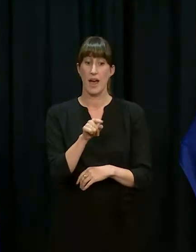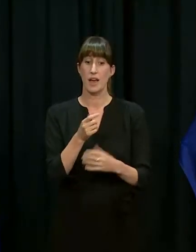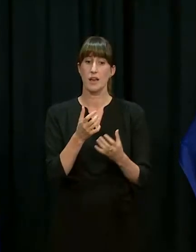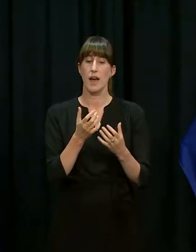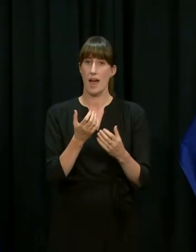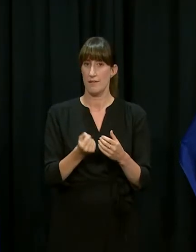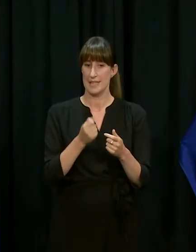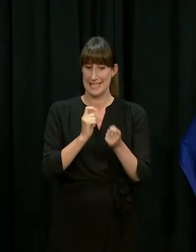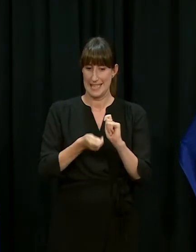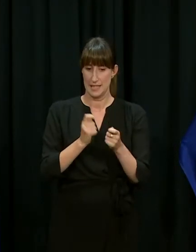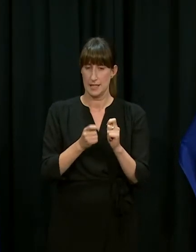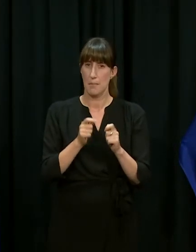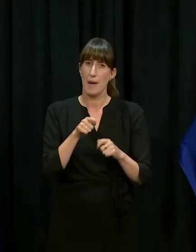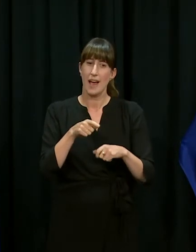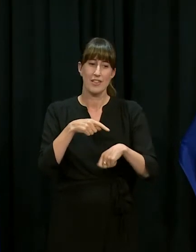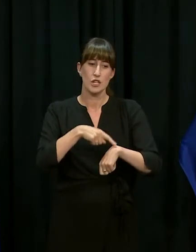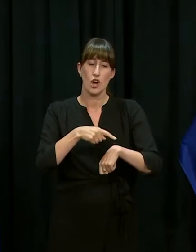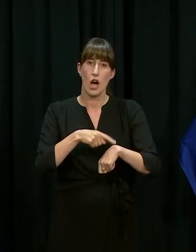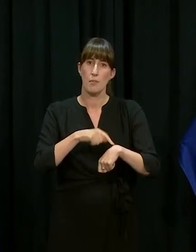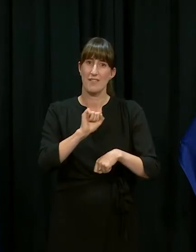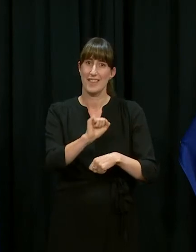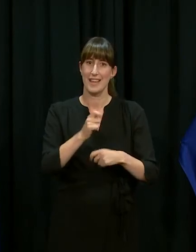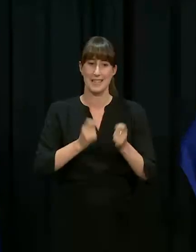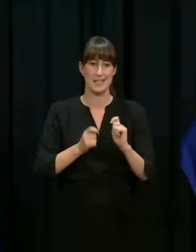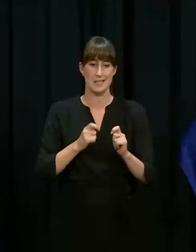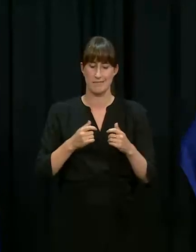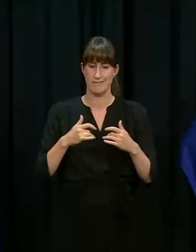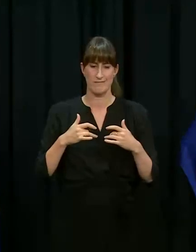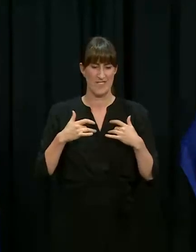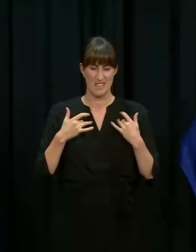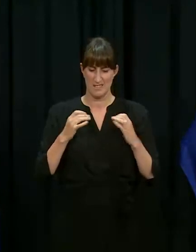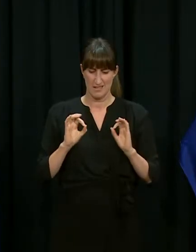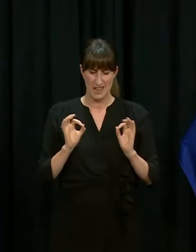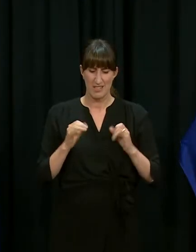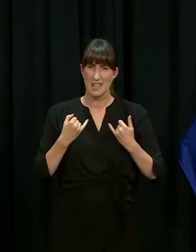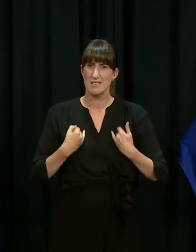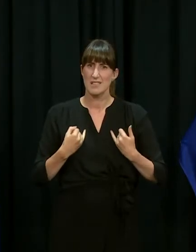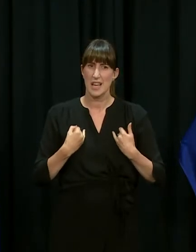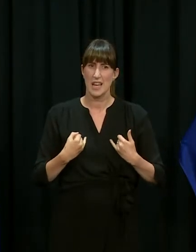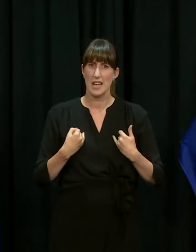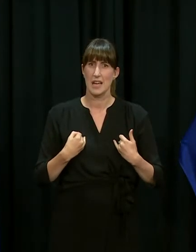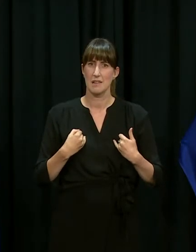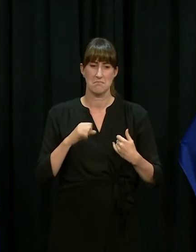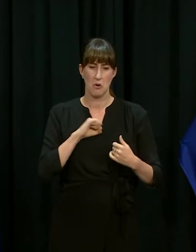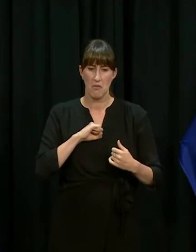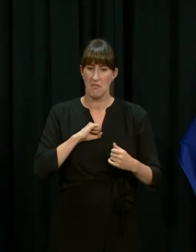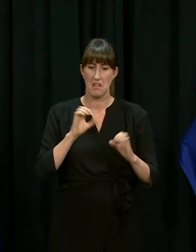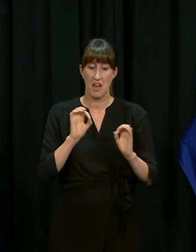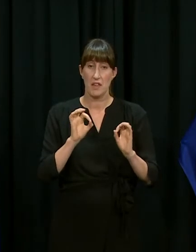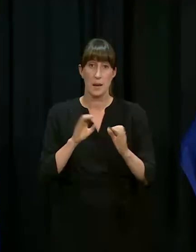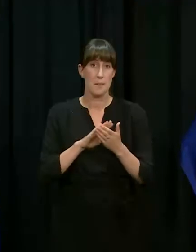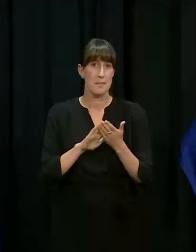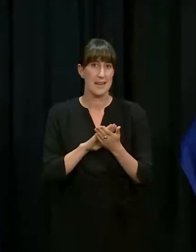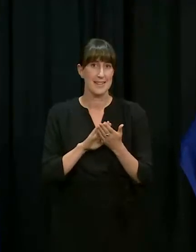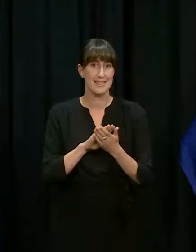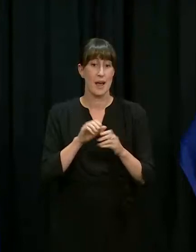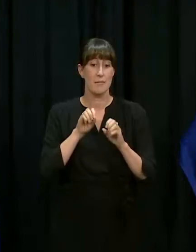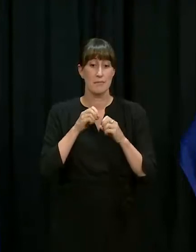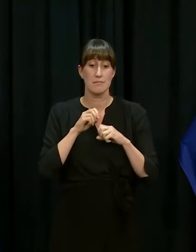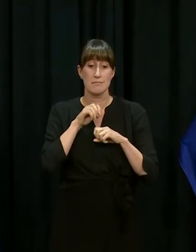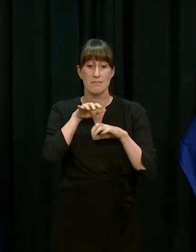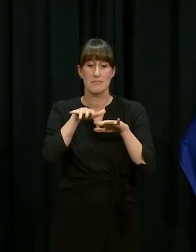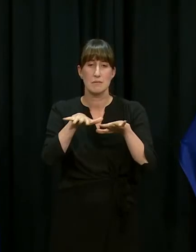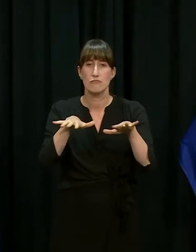on Monday, and therefore have a lower risk of transmitting the virus on to anybody else during their infectious period.